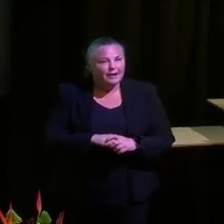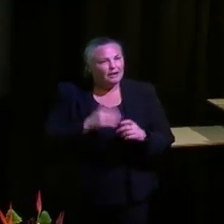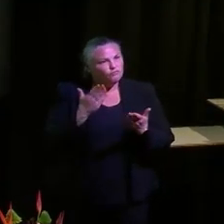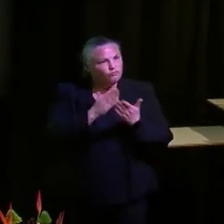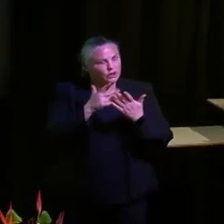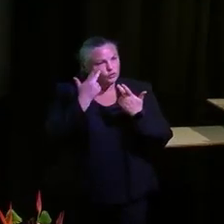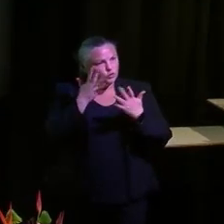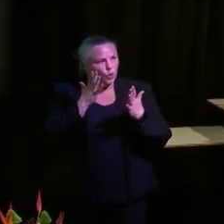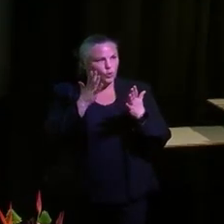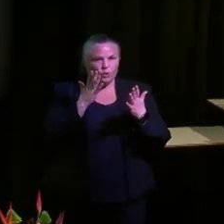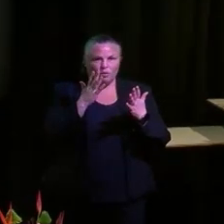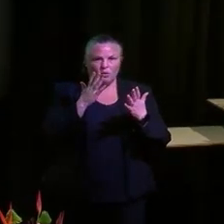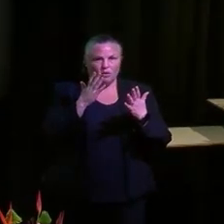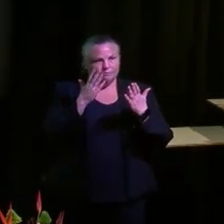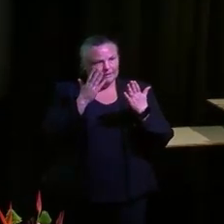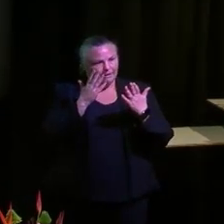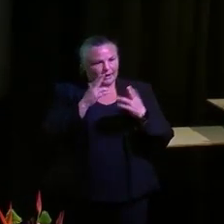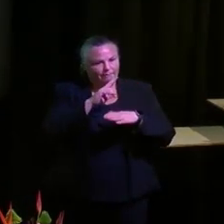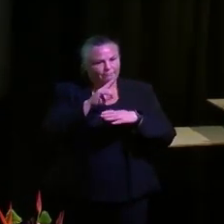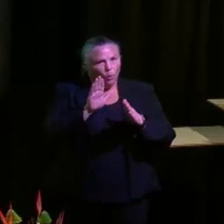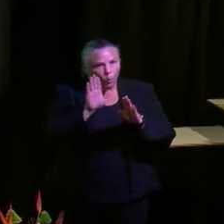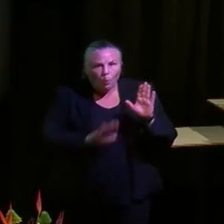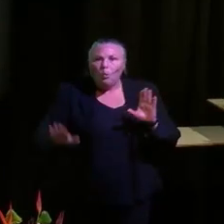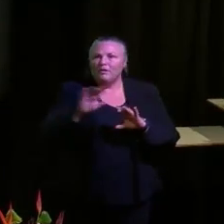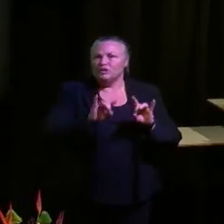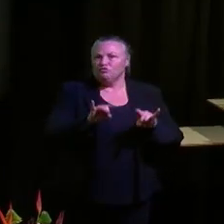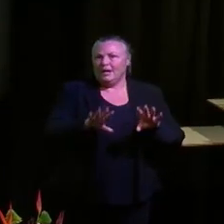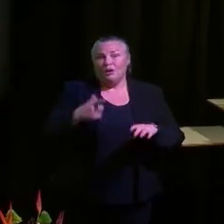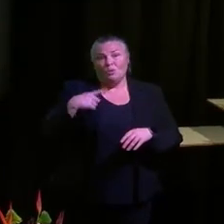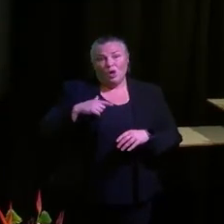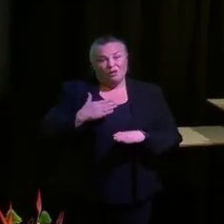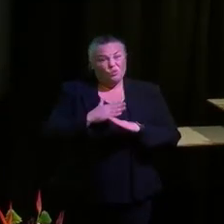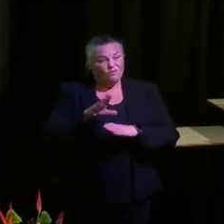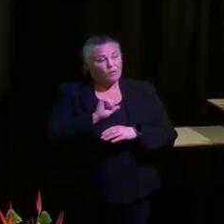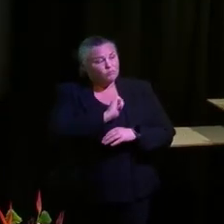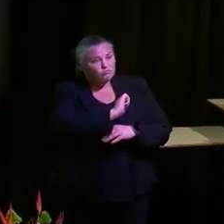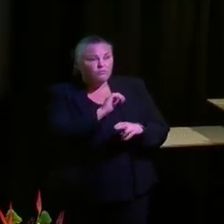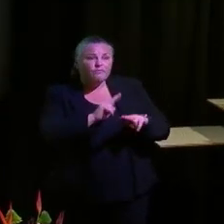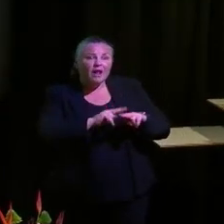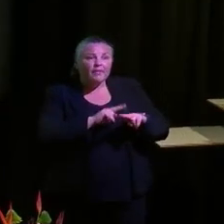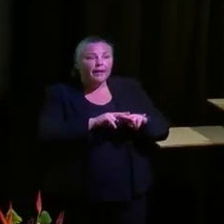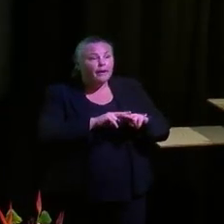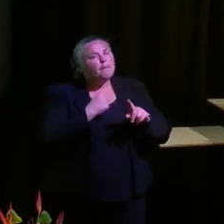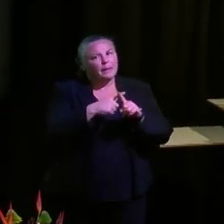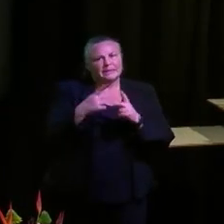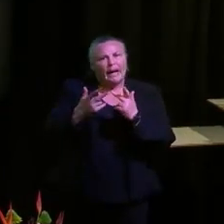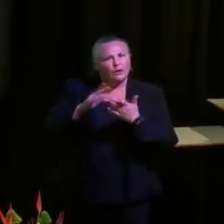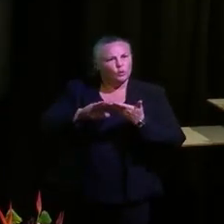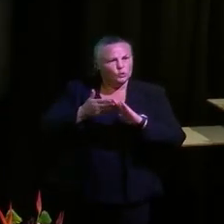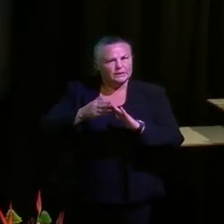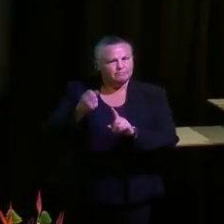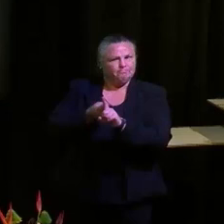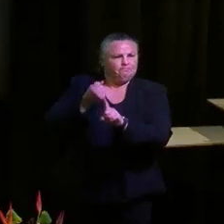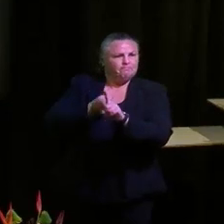limelight on national levels because of, you know, the work of your father and other people in communities as well.